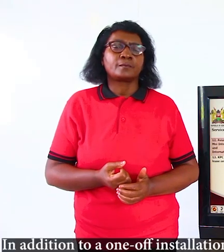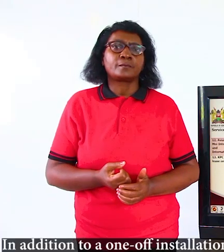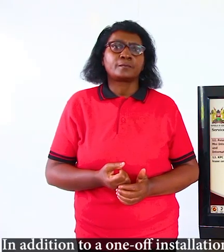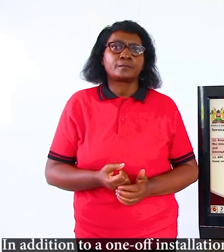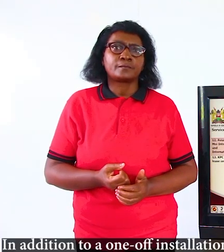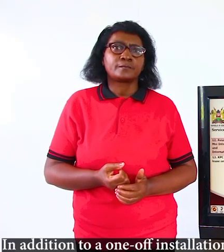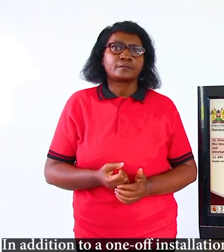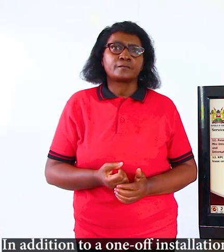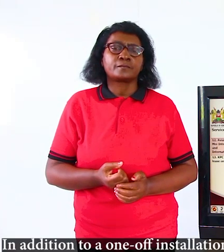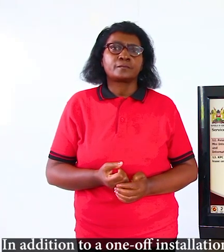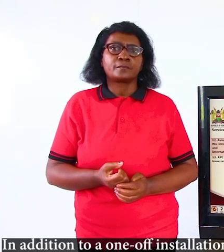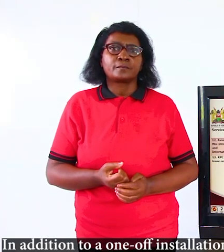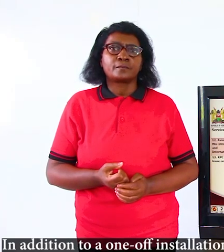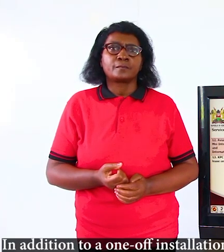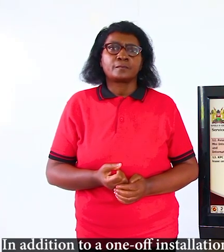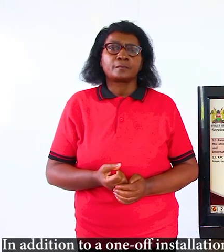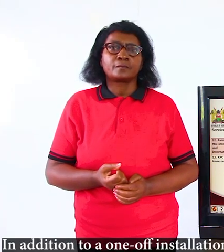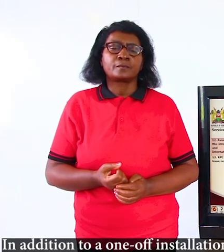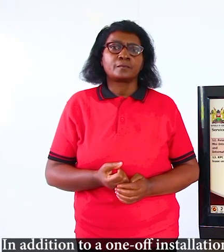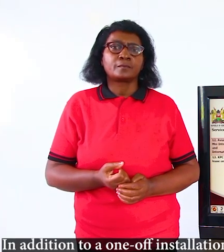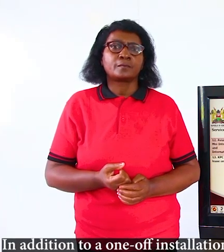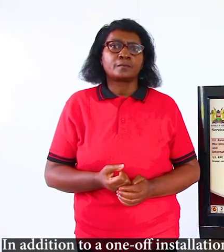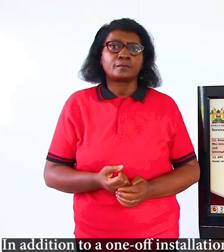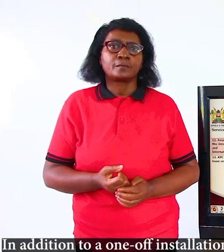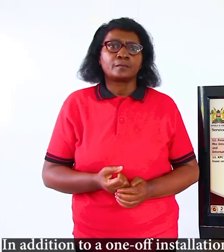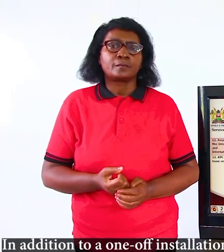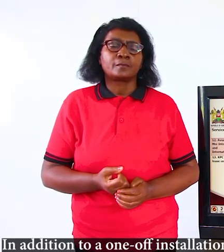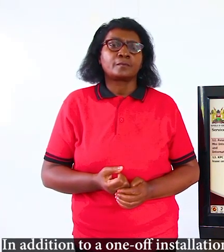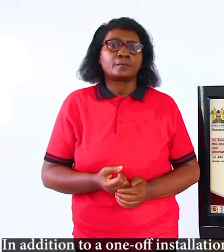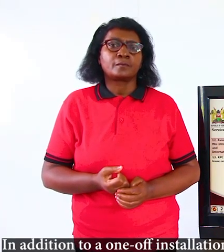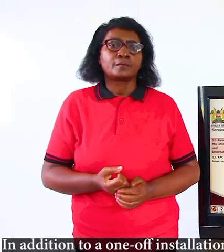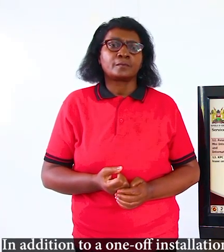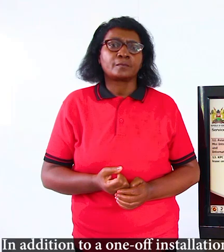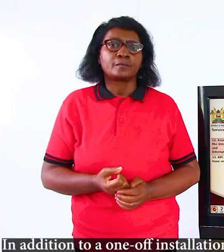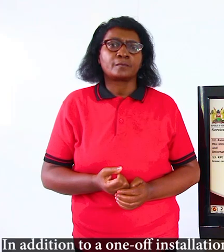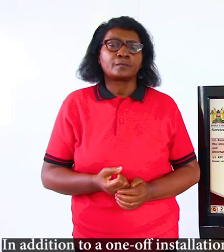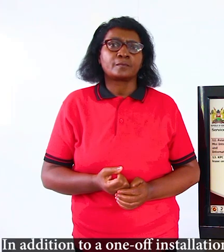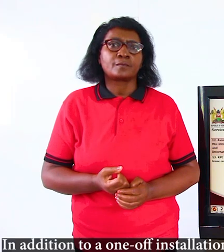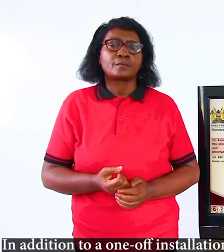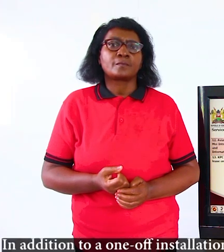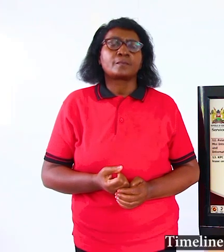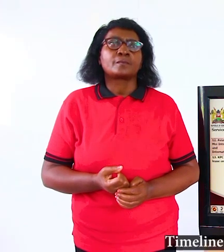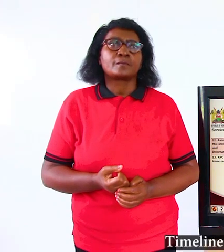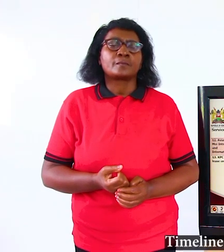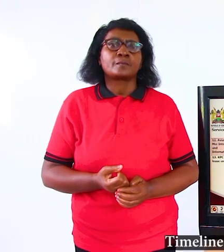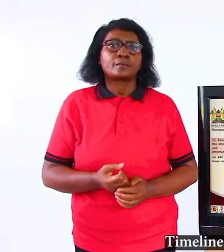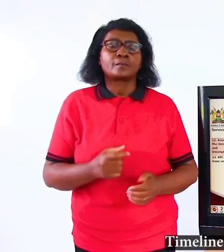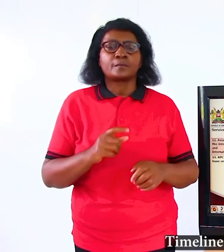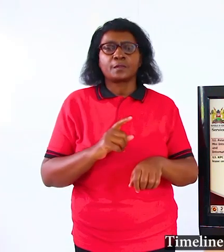to one-off installation charge of 3,900 US dollars per cabinet. Timeline